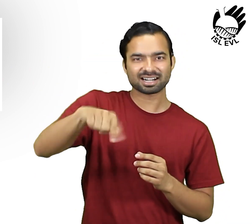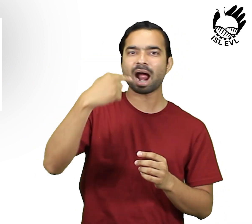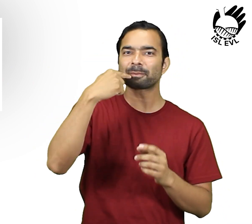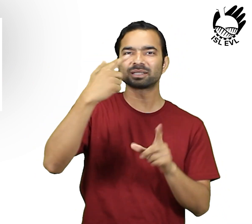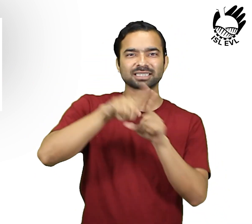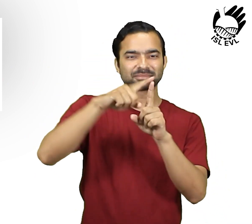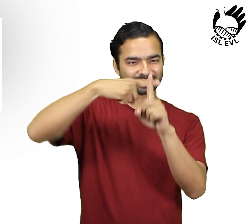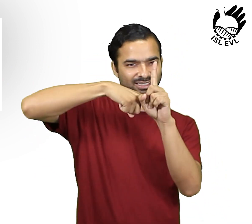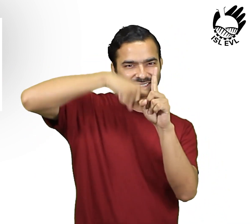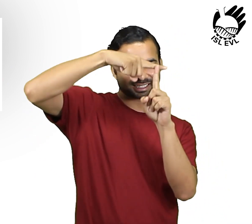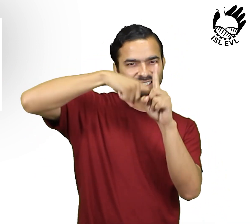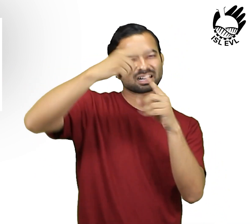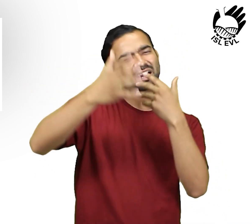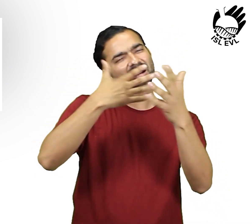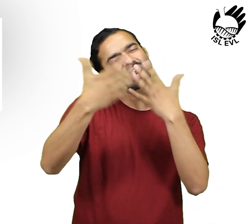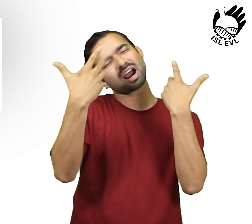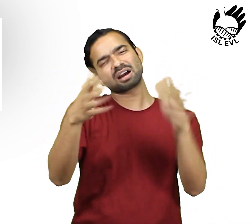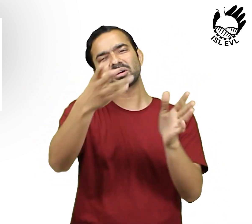or Epsom salts.